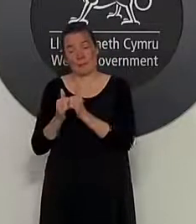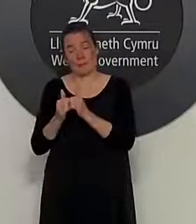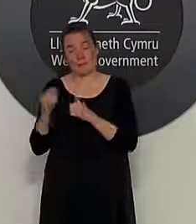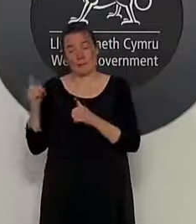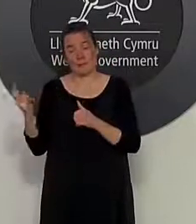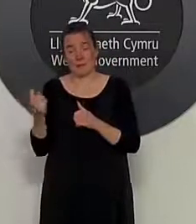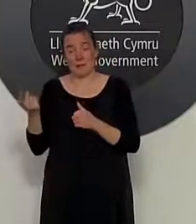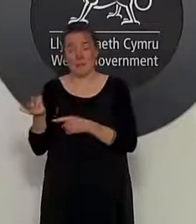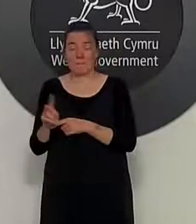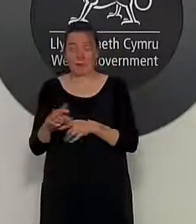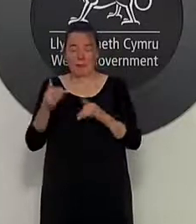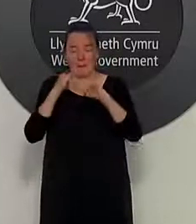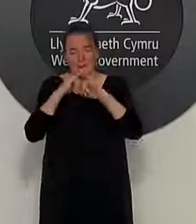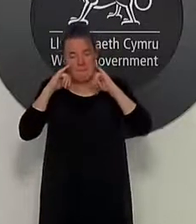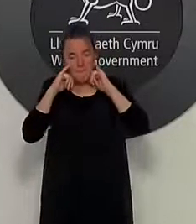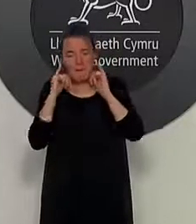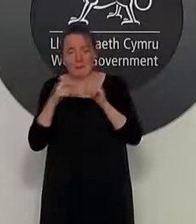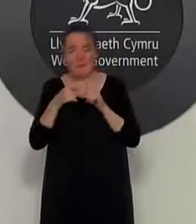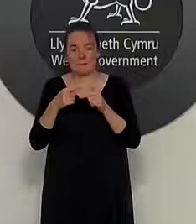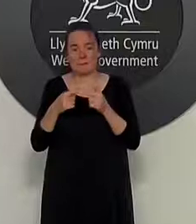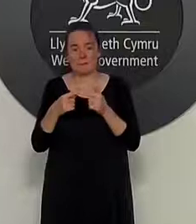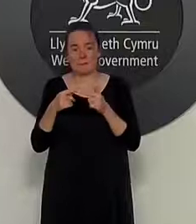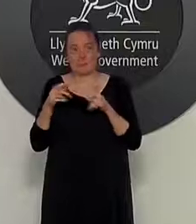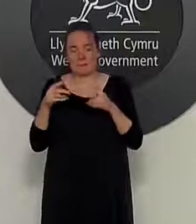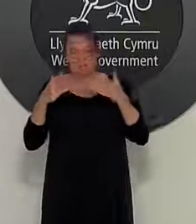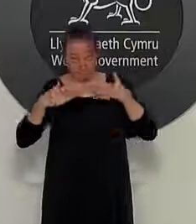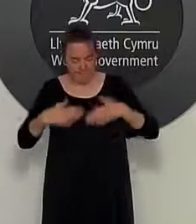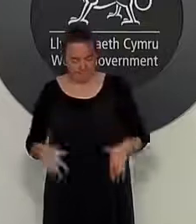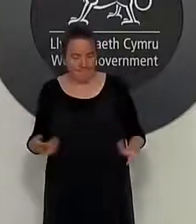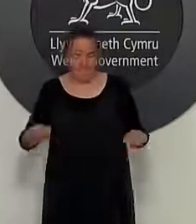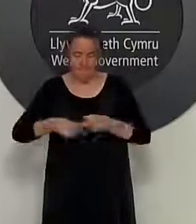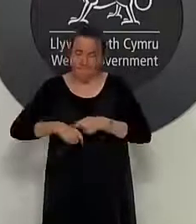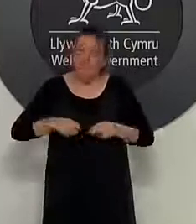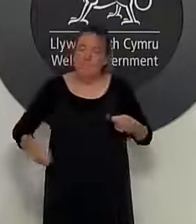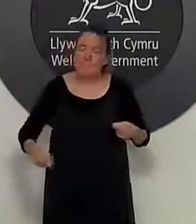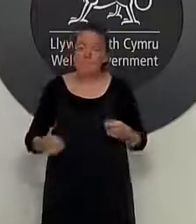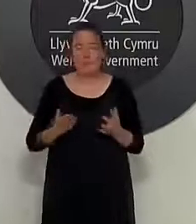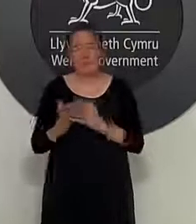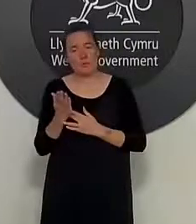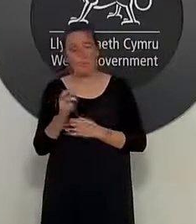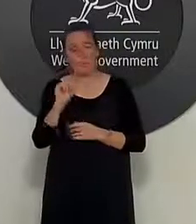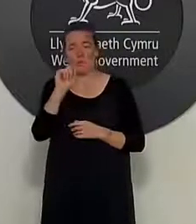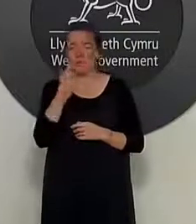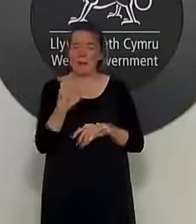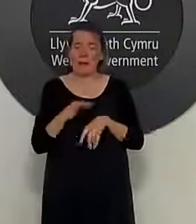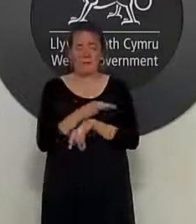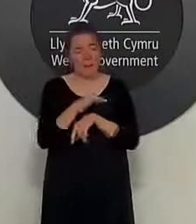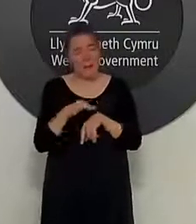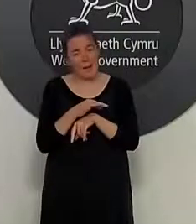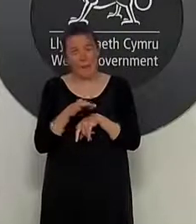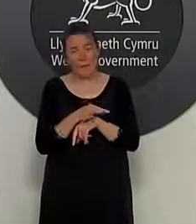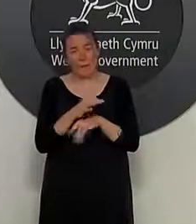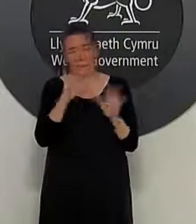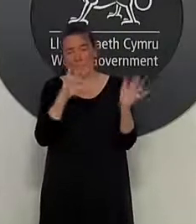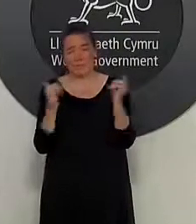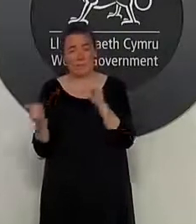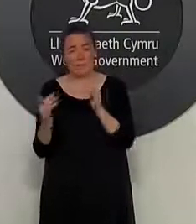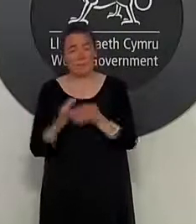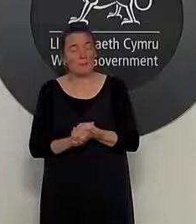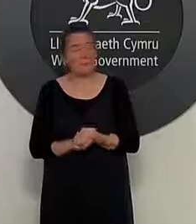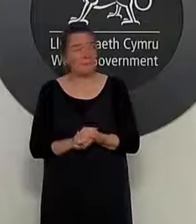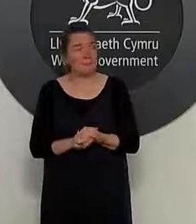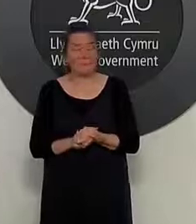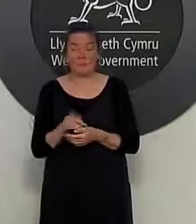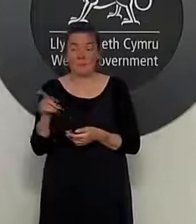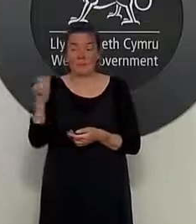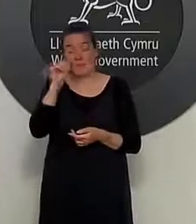wearing masks and other protective equipment over a 12-hour shift. She was telling me, she said